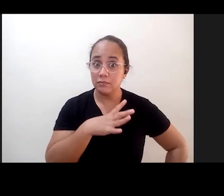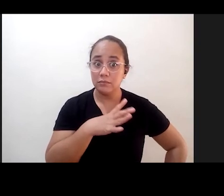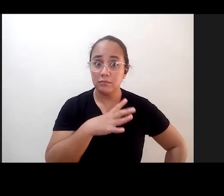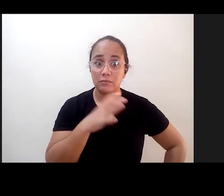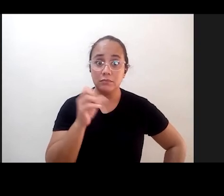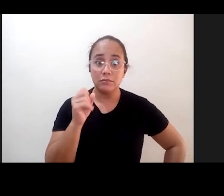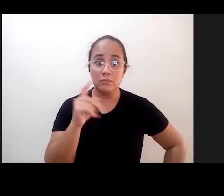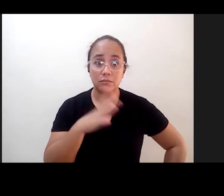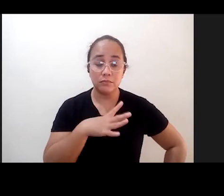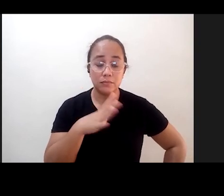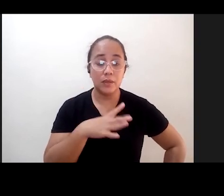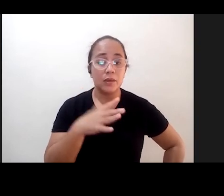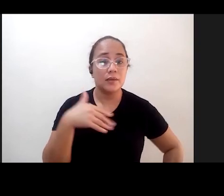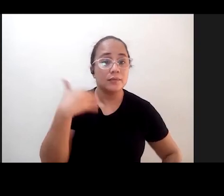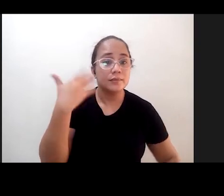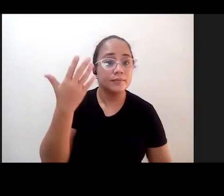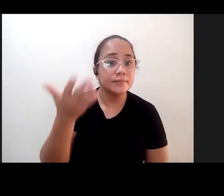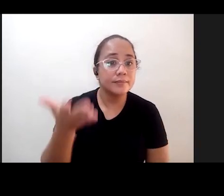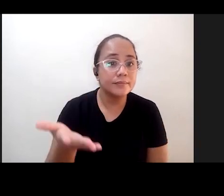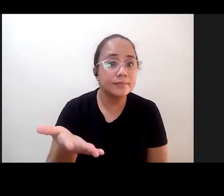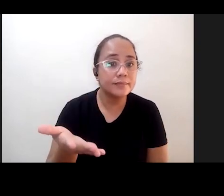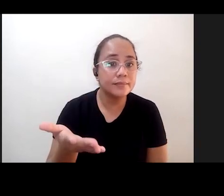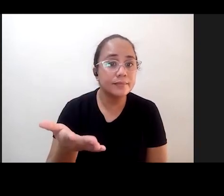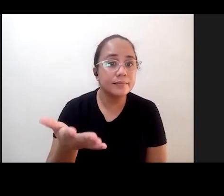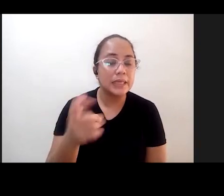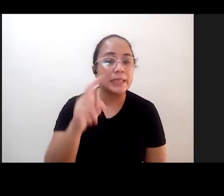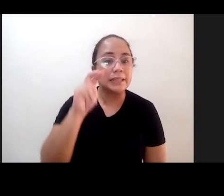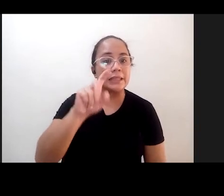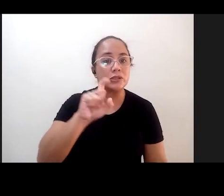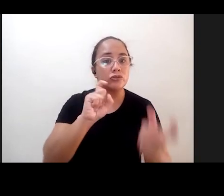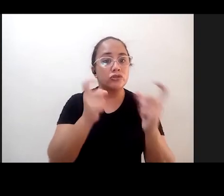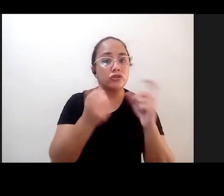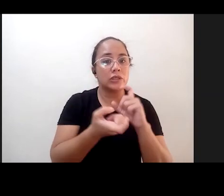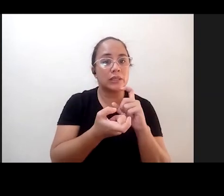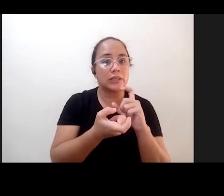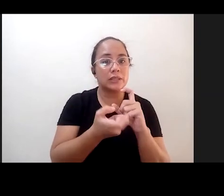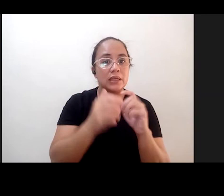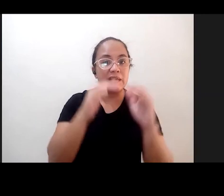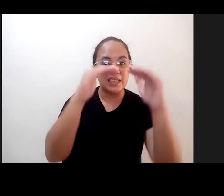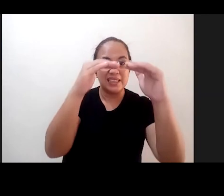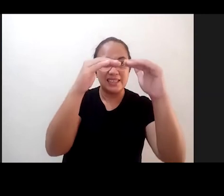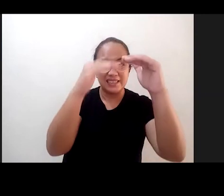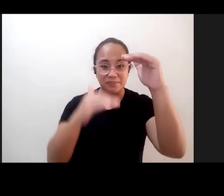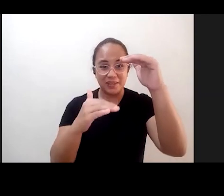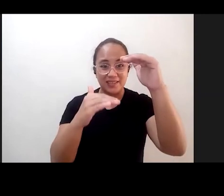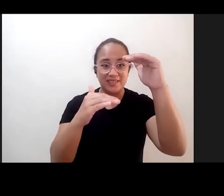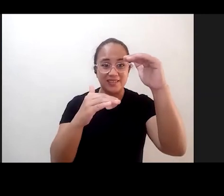And then need to change this, leave a little space before you start B,